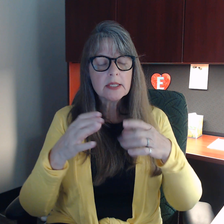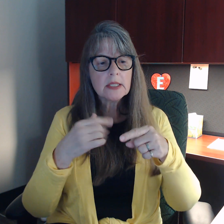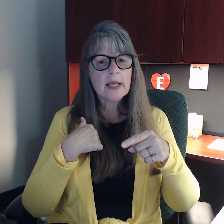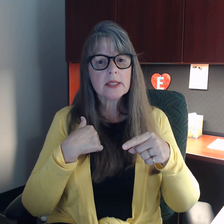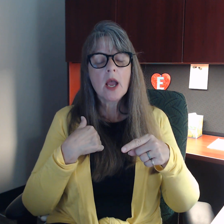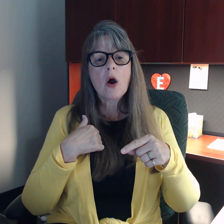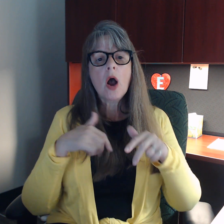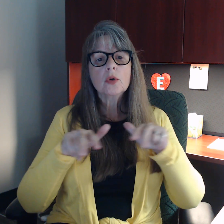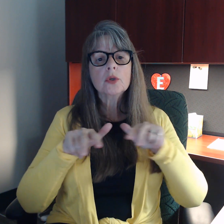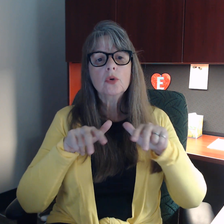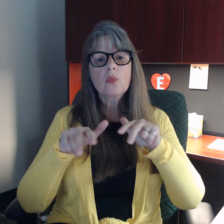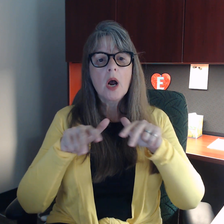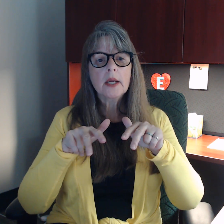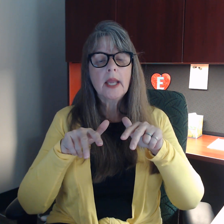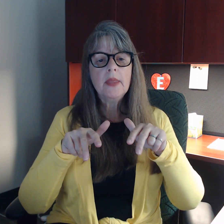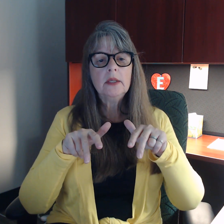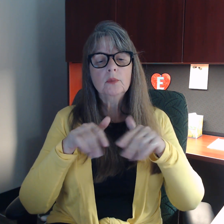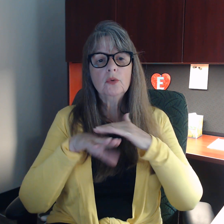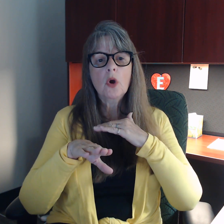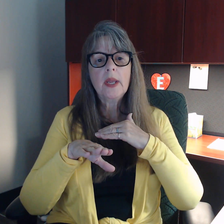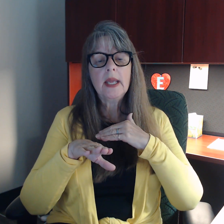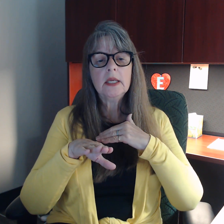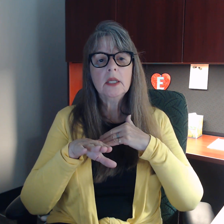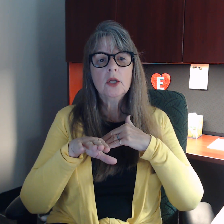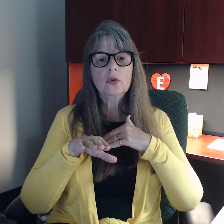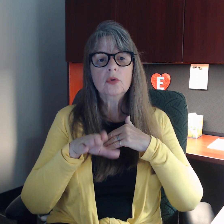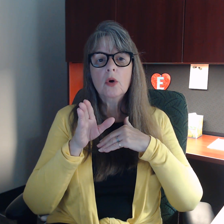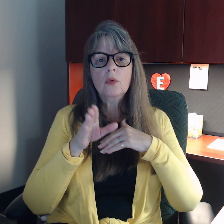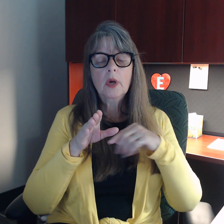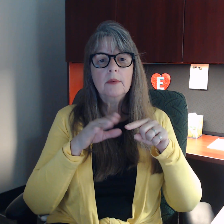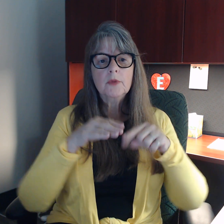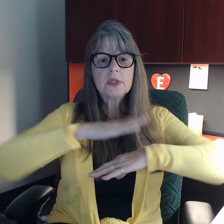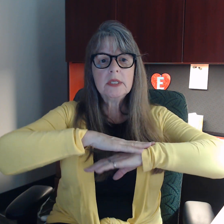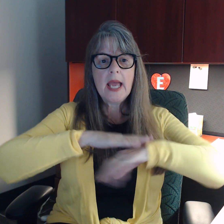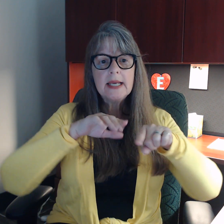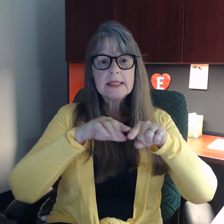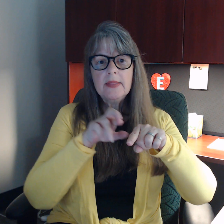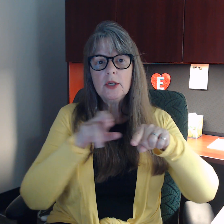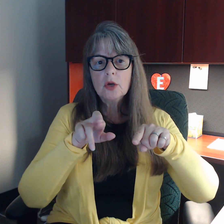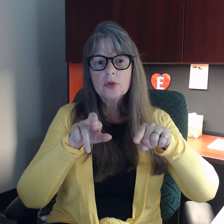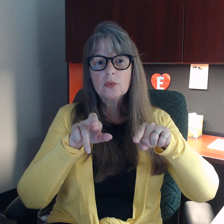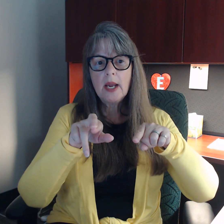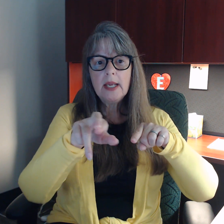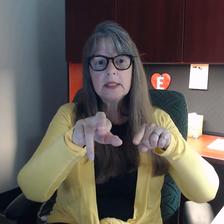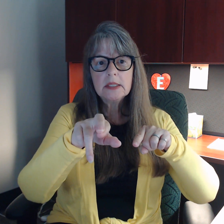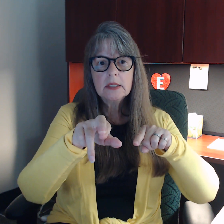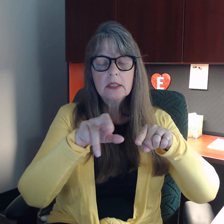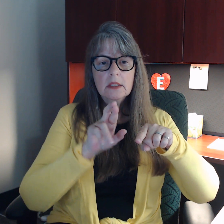class? Oh, so you walk, and then when you go in, you go, there's the desk, and then you go to the right. You